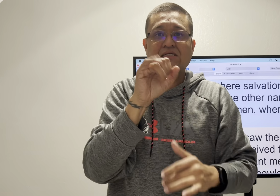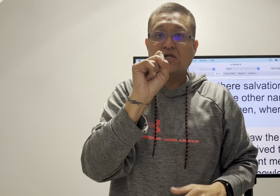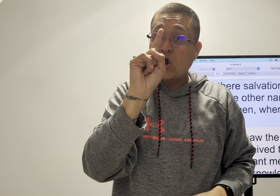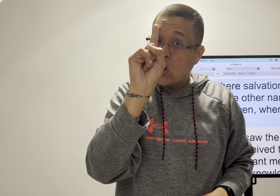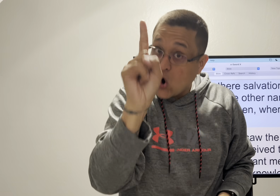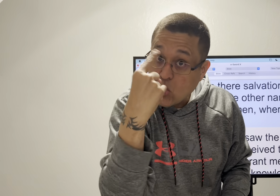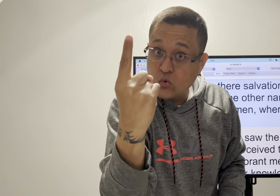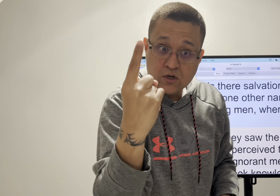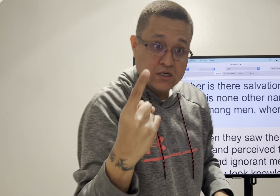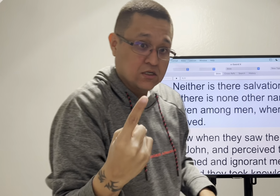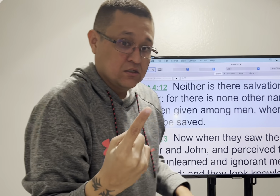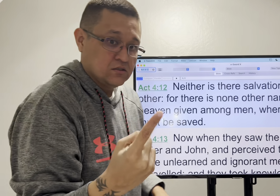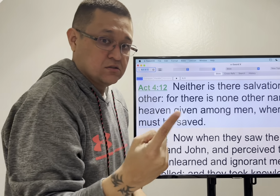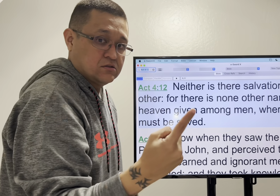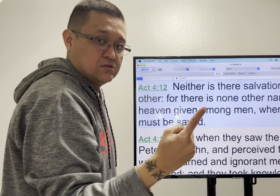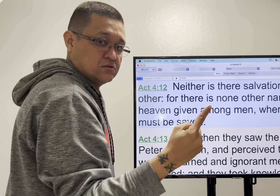Jesus is the only way to be saved.